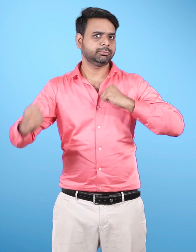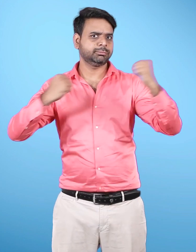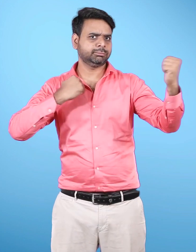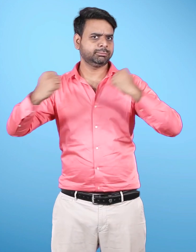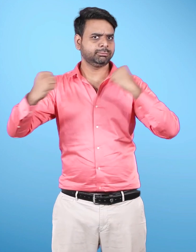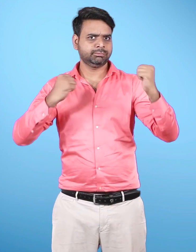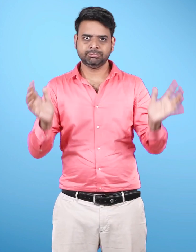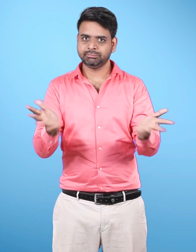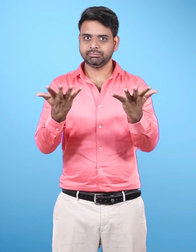Exercises.